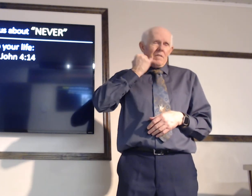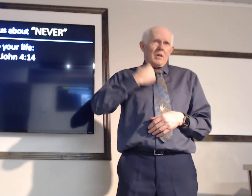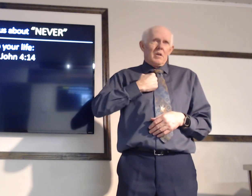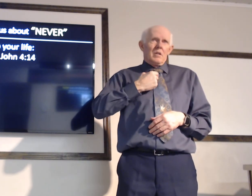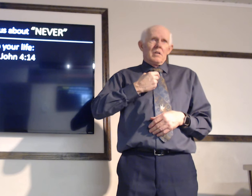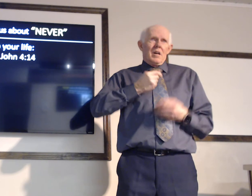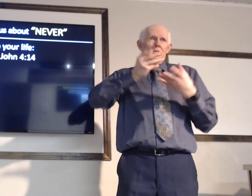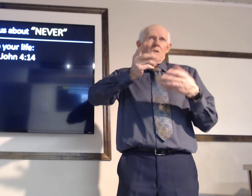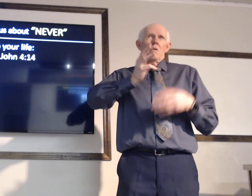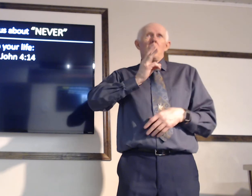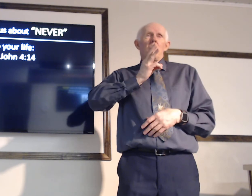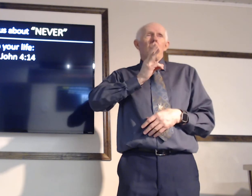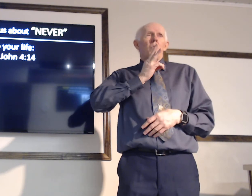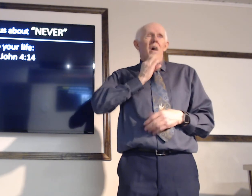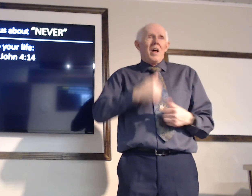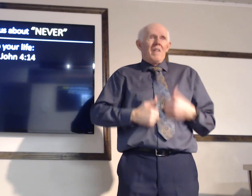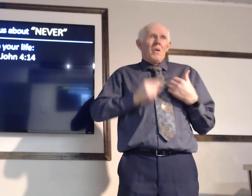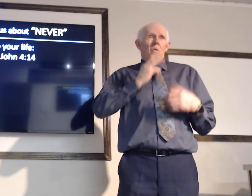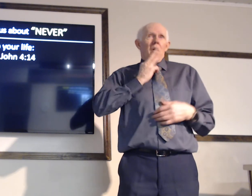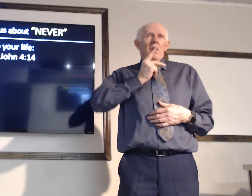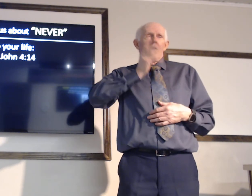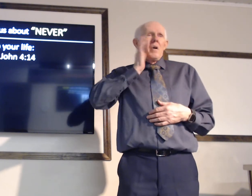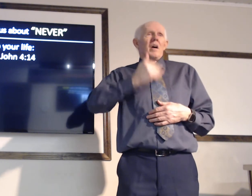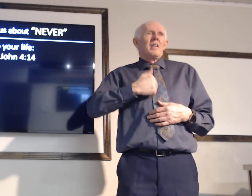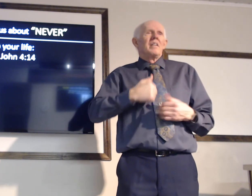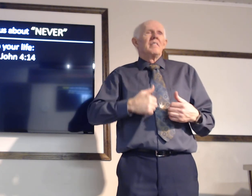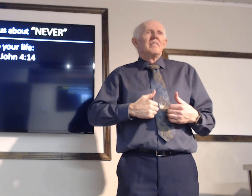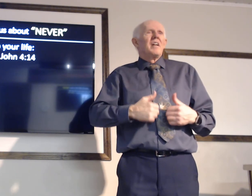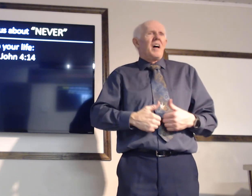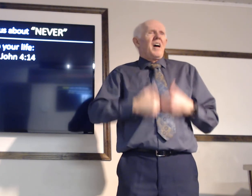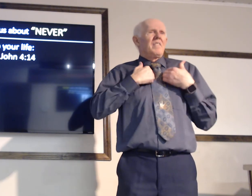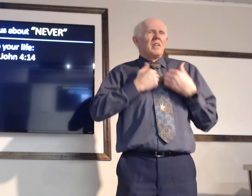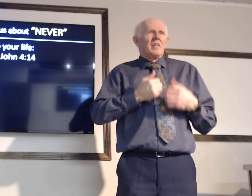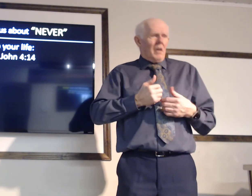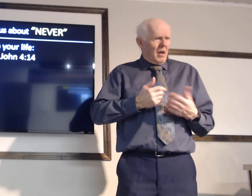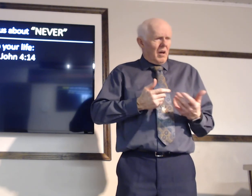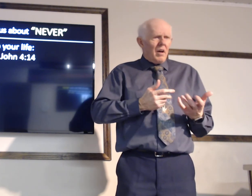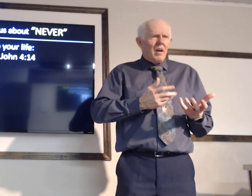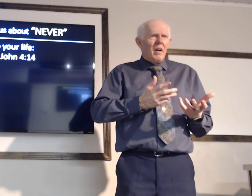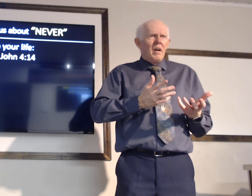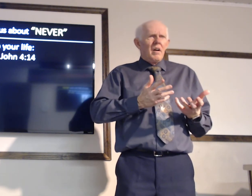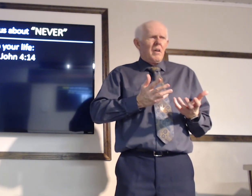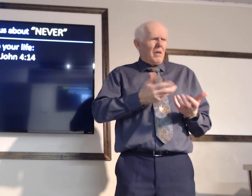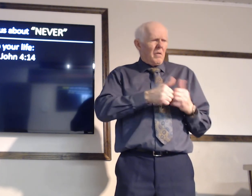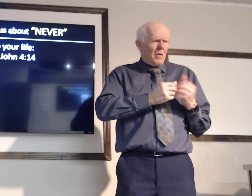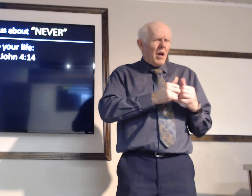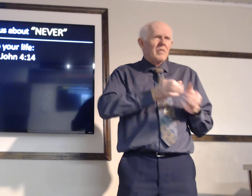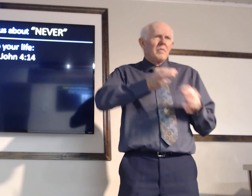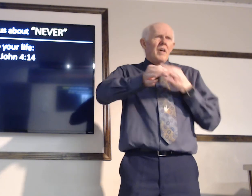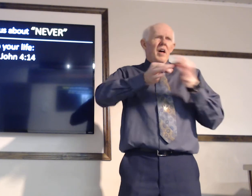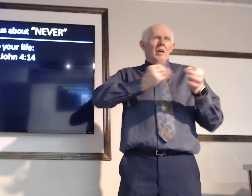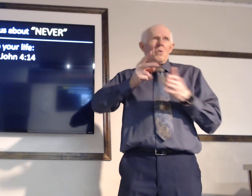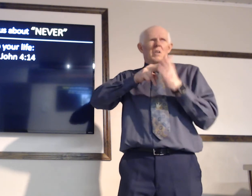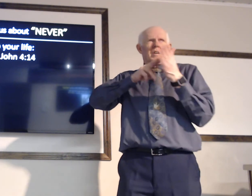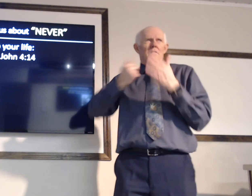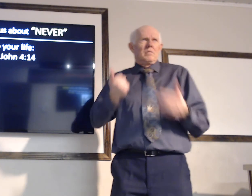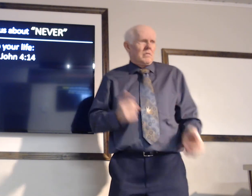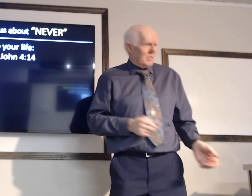And she said, Jesus said, if you would have living water, I have living water. And he